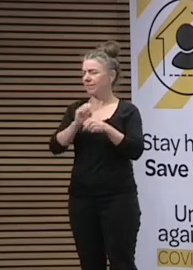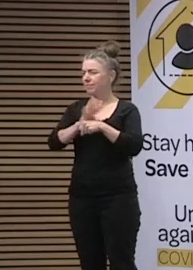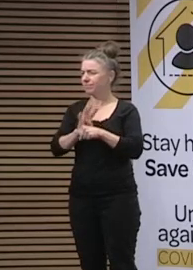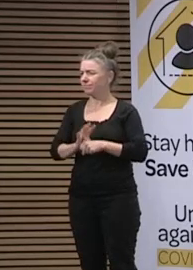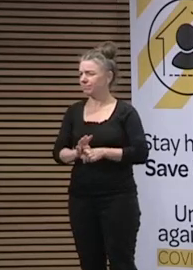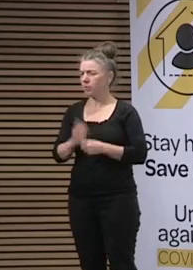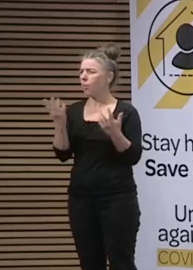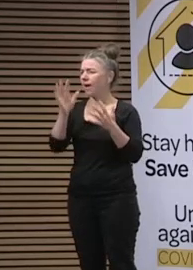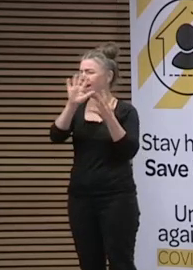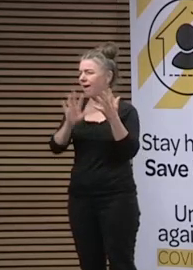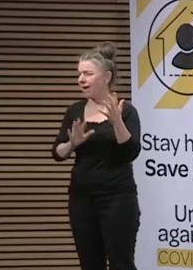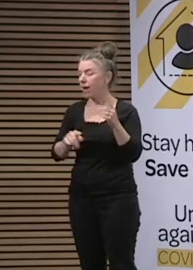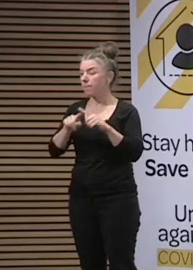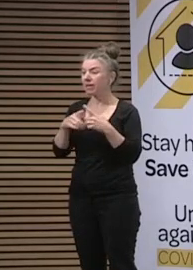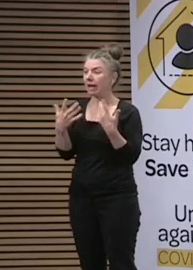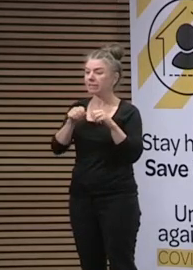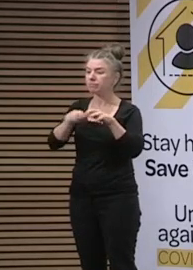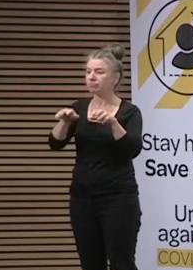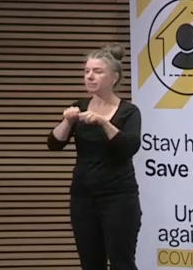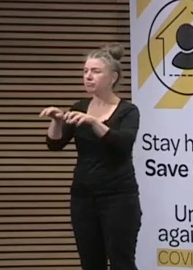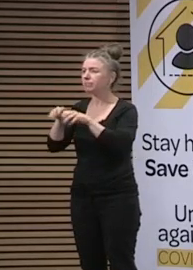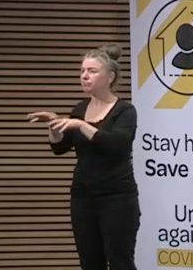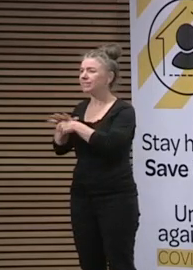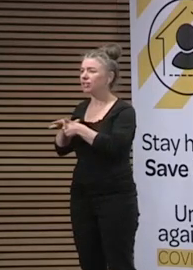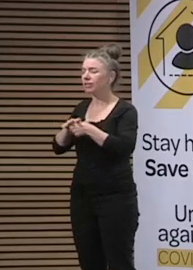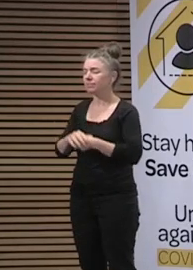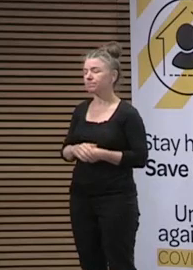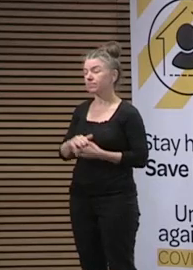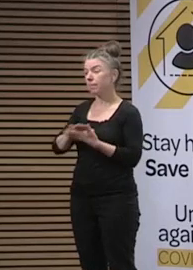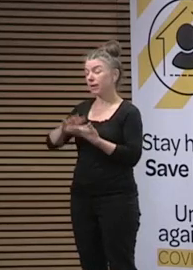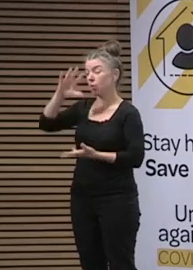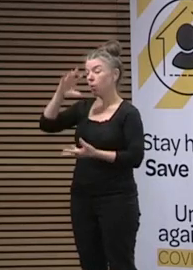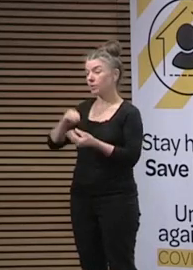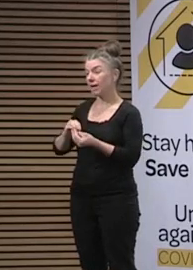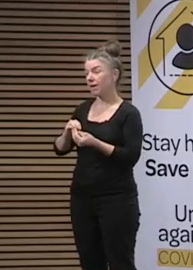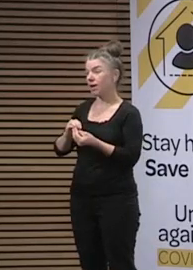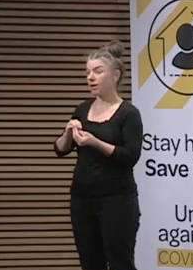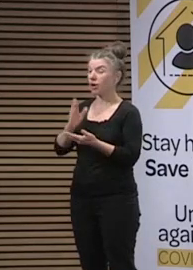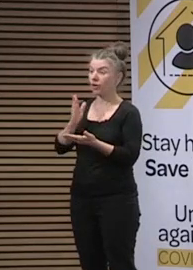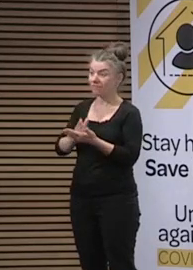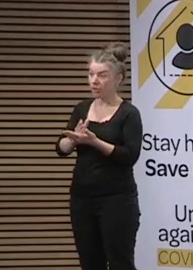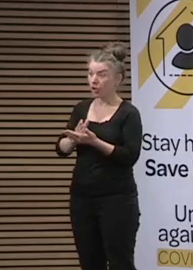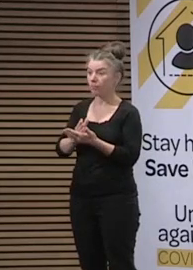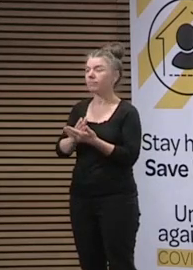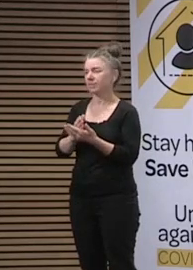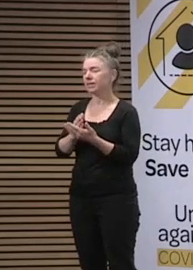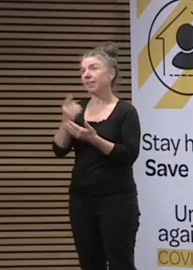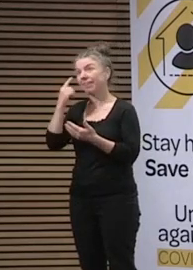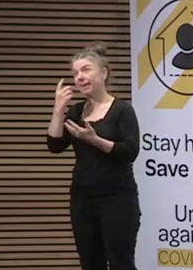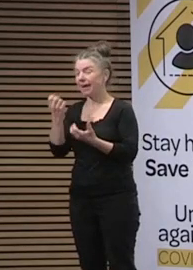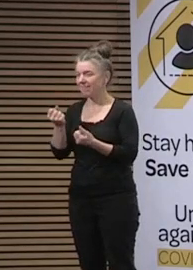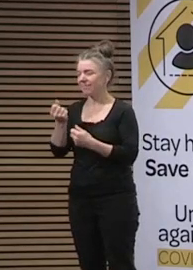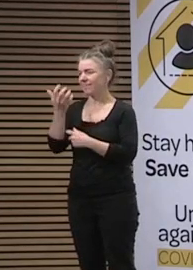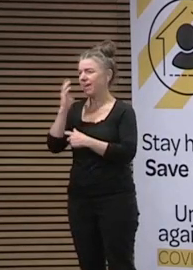we are investigating. So the combined total of confirmed and probable cases in New Zealand is 514.